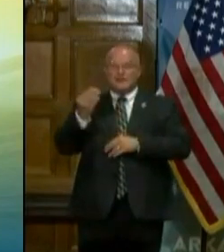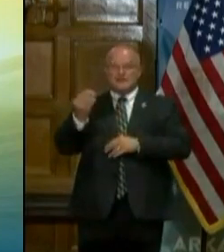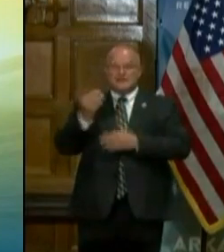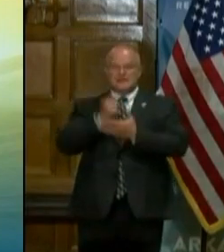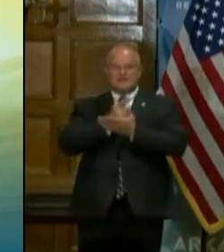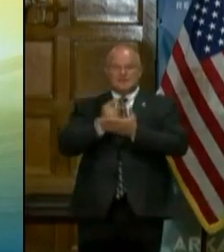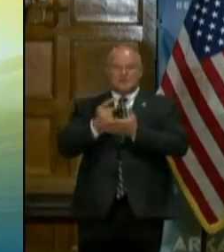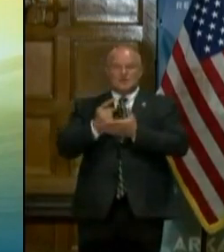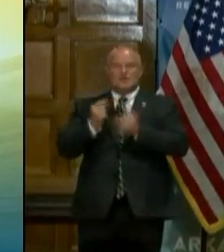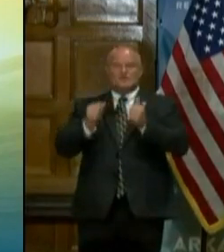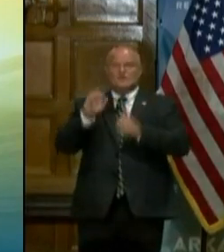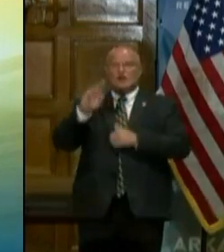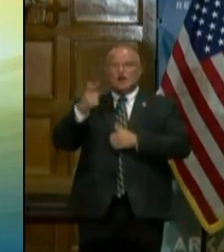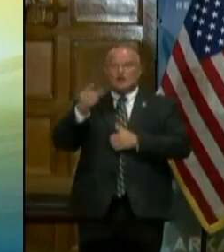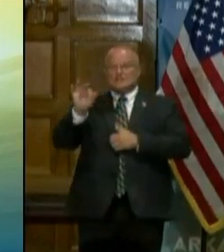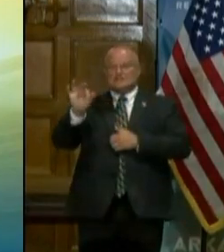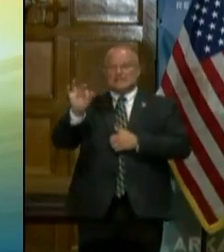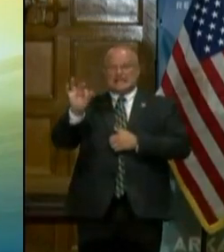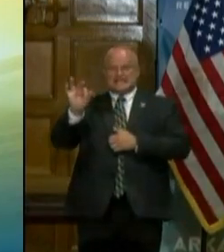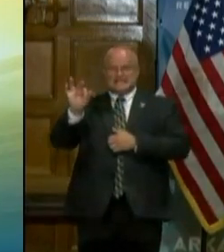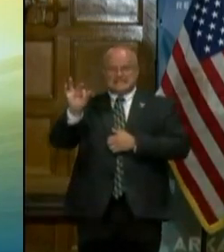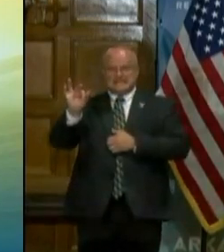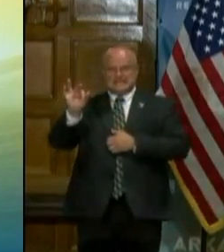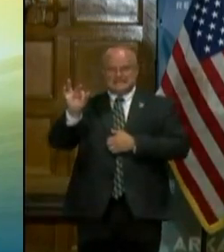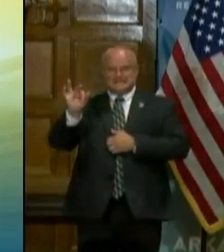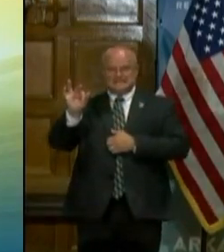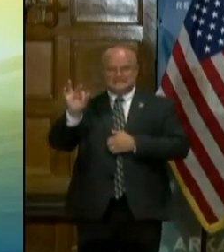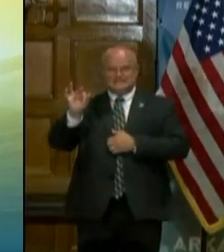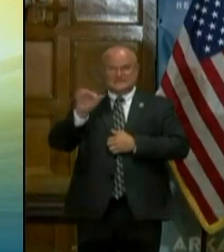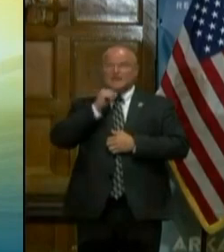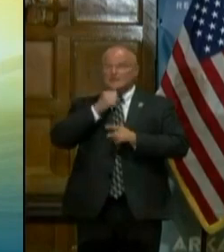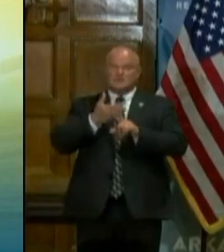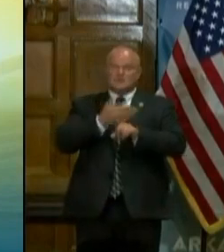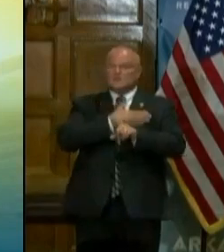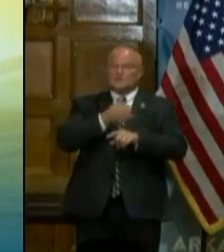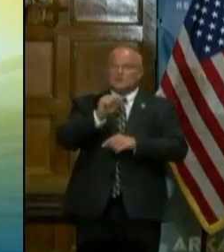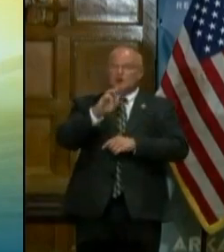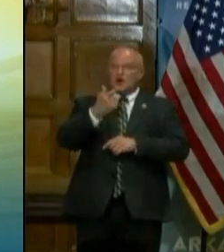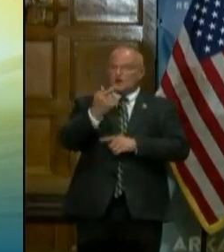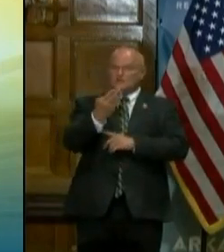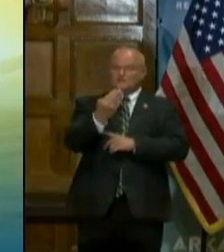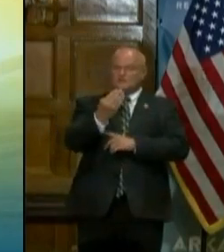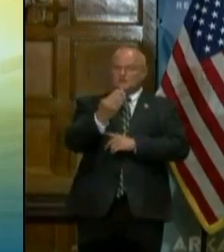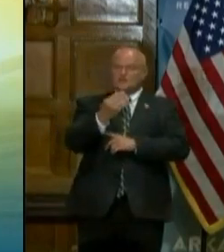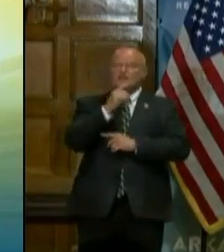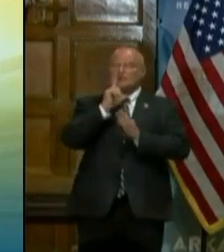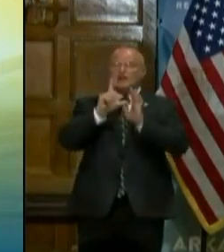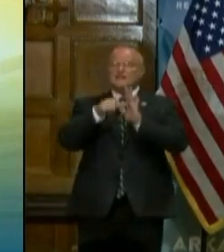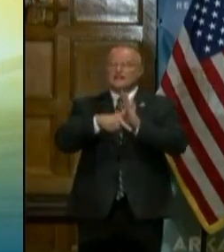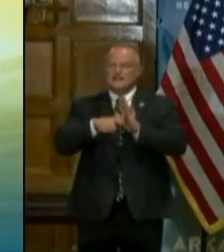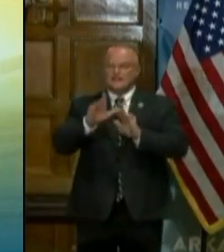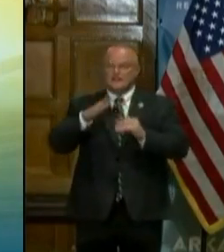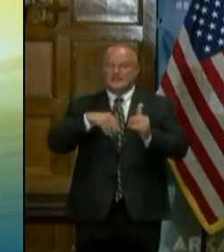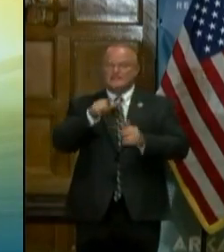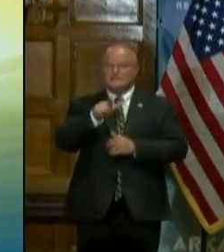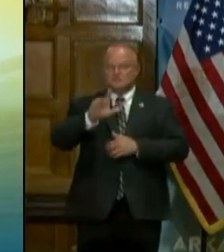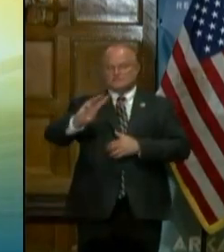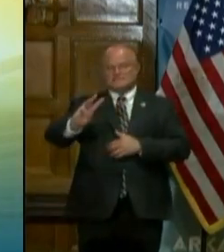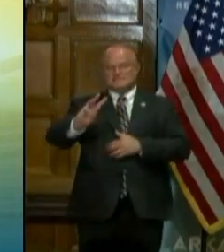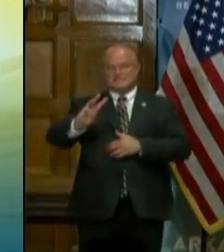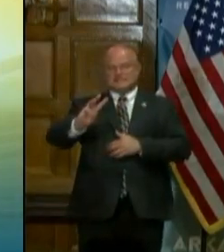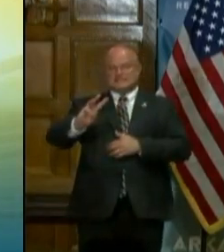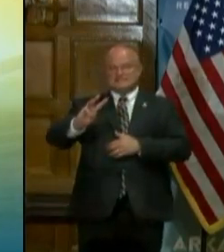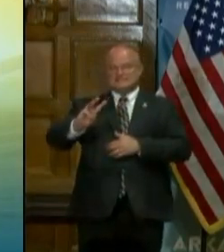of the week in which August 19th falls, not earlier than August 14th and not later than August 26th.